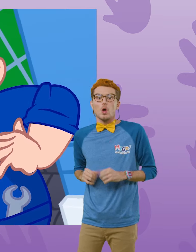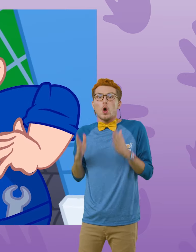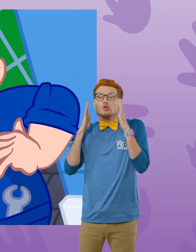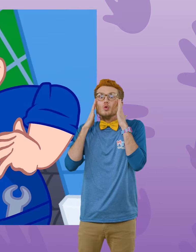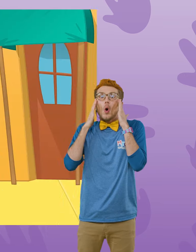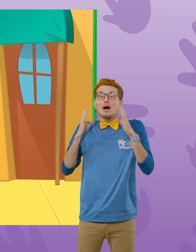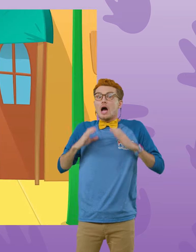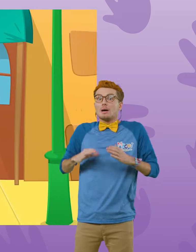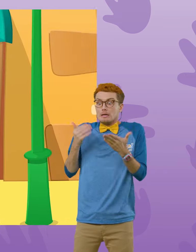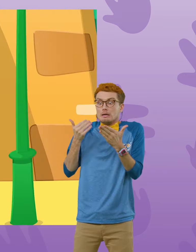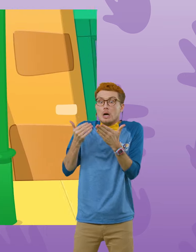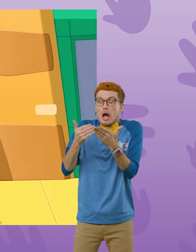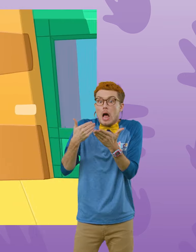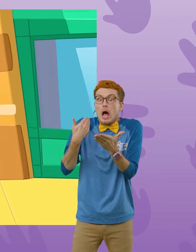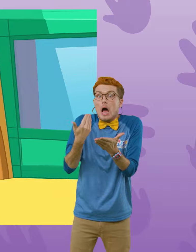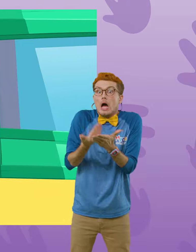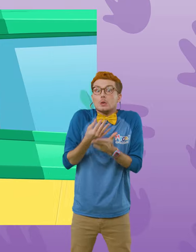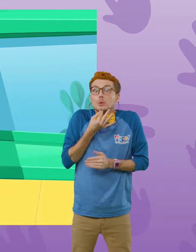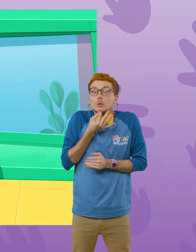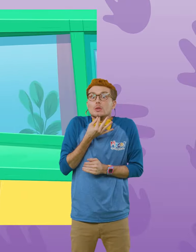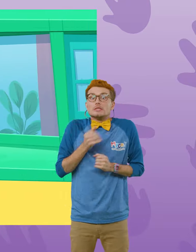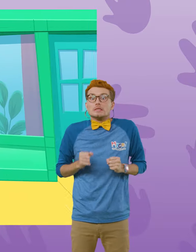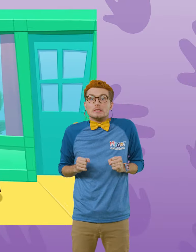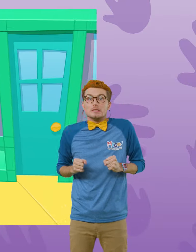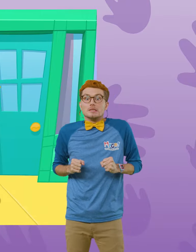Oh no! The customers are almost here!